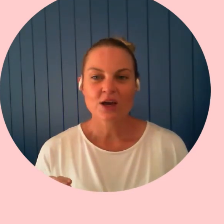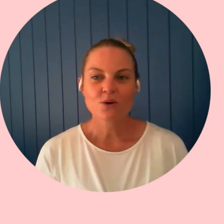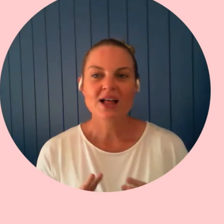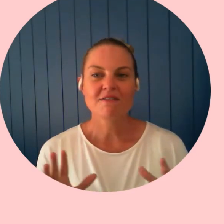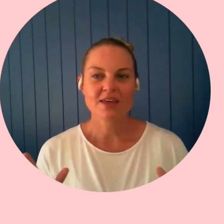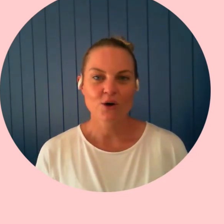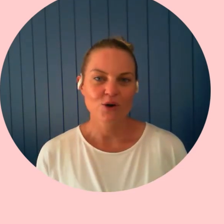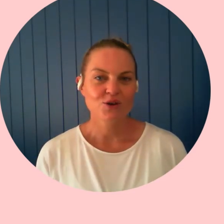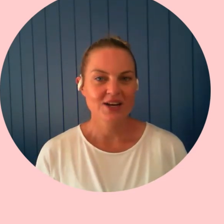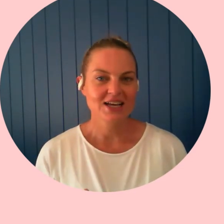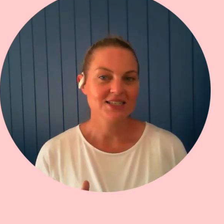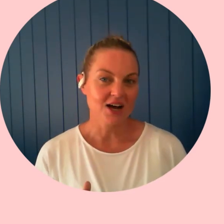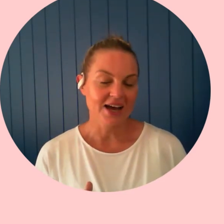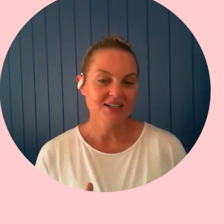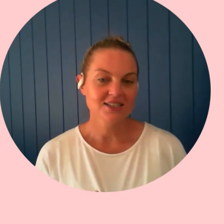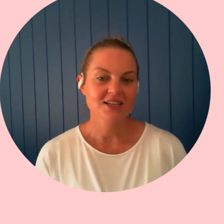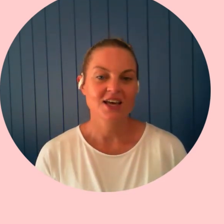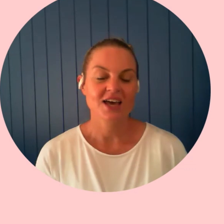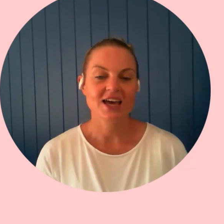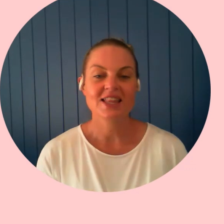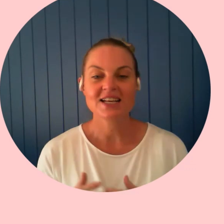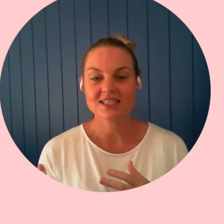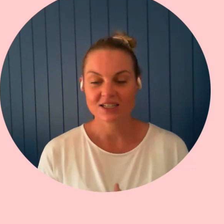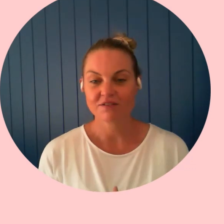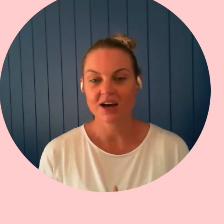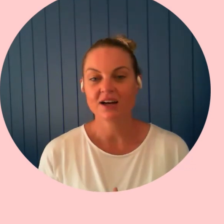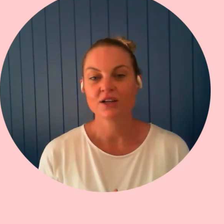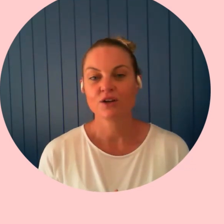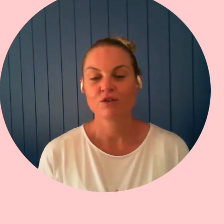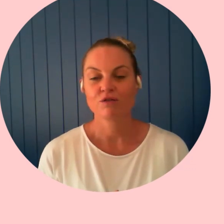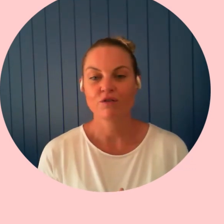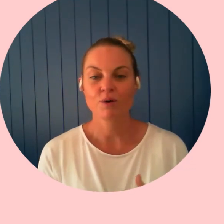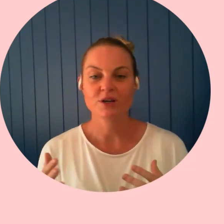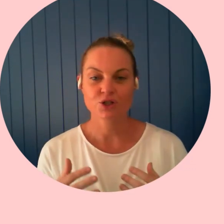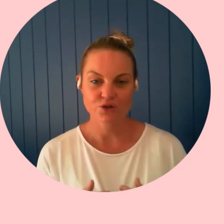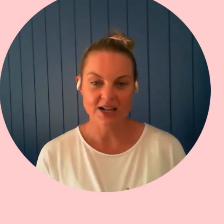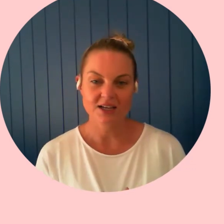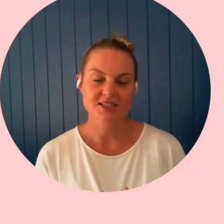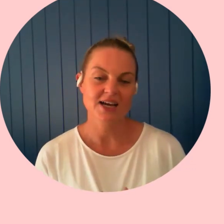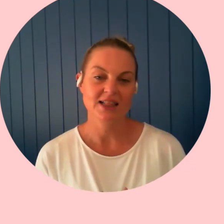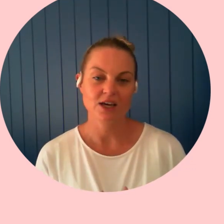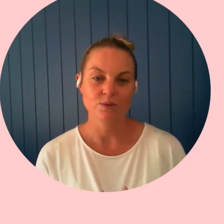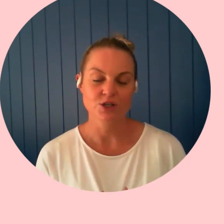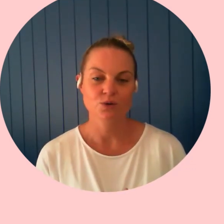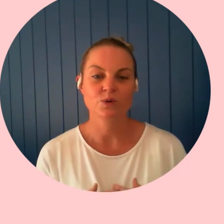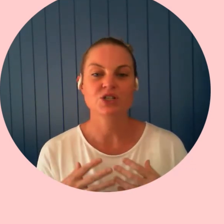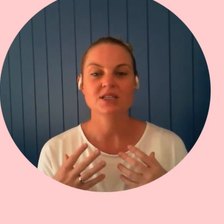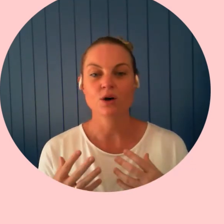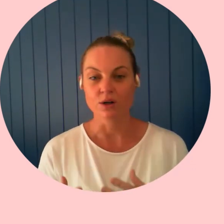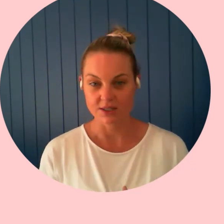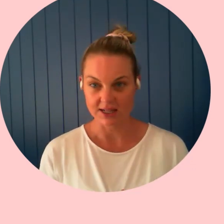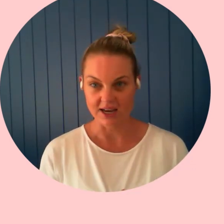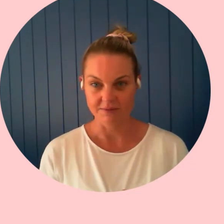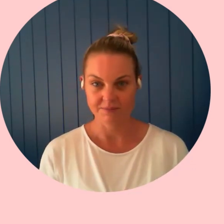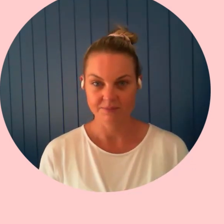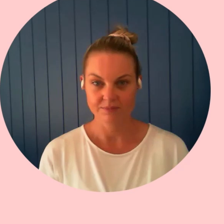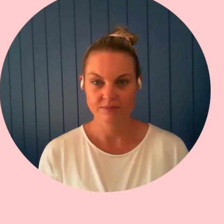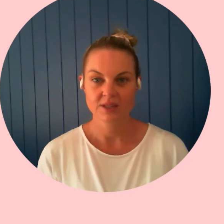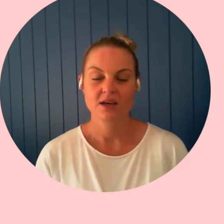They all have their own unique signs and they differ from Australian Sign Language, which is